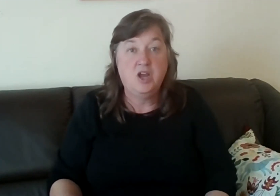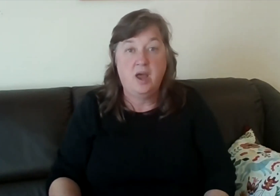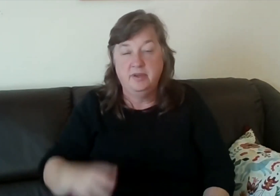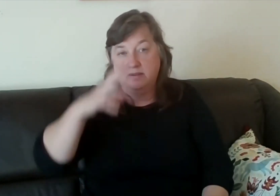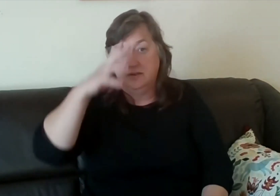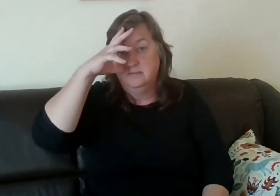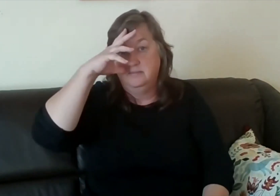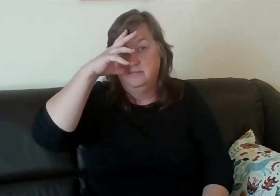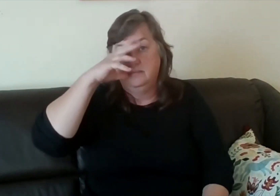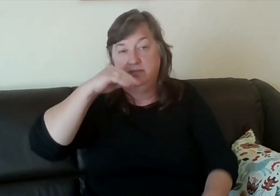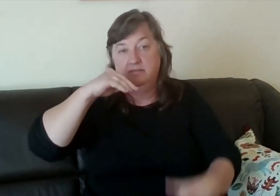pajamas,